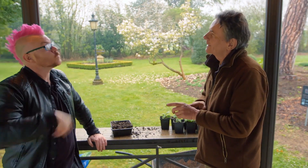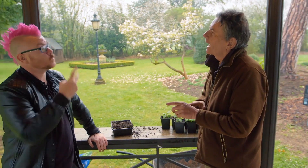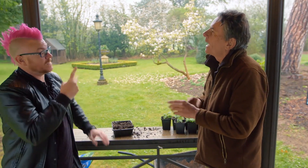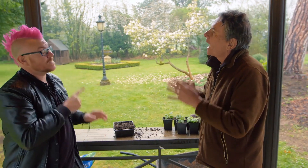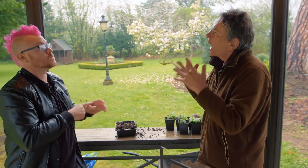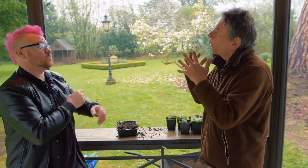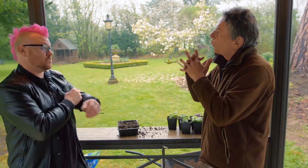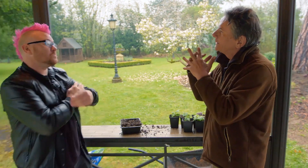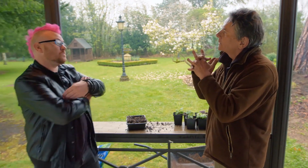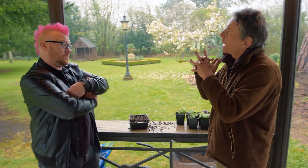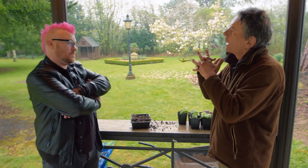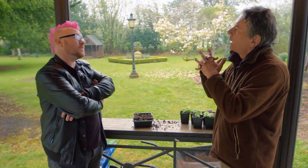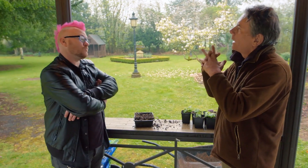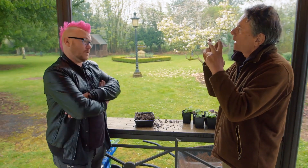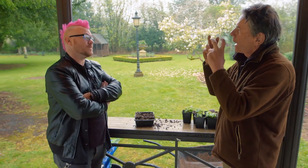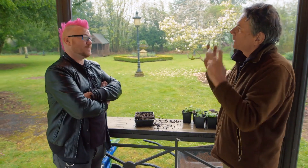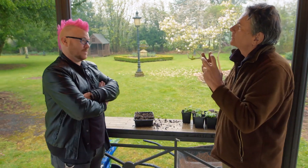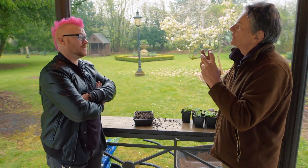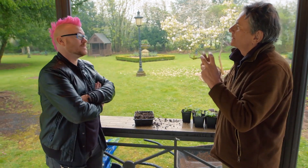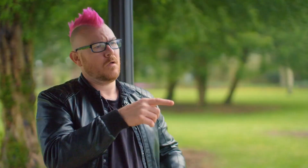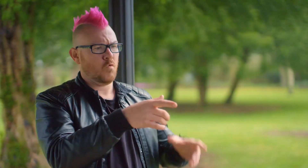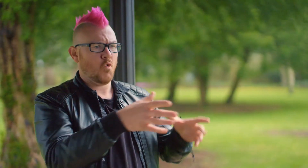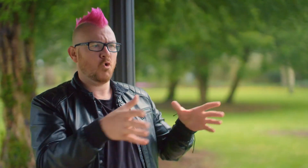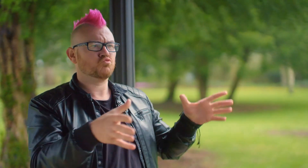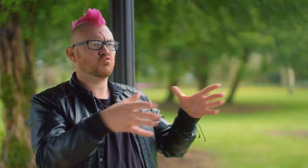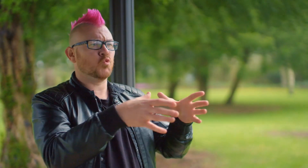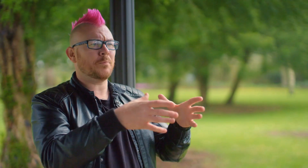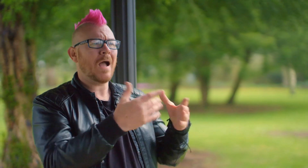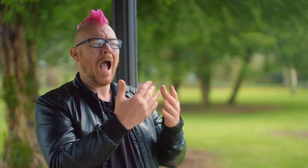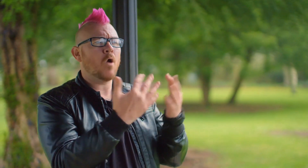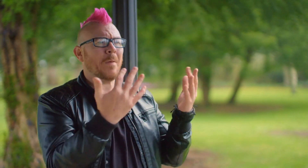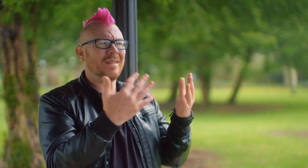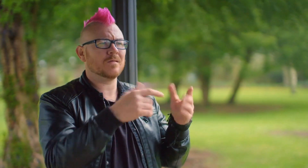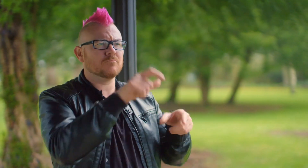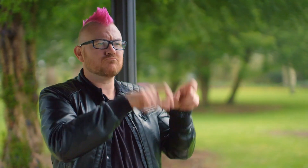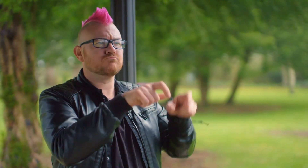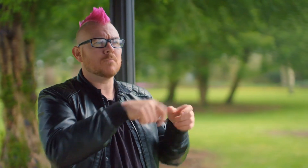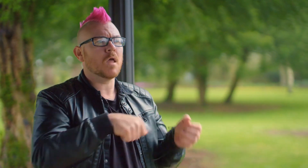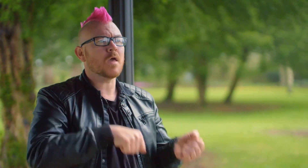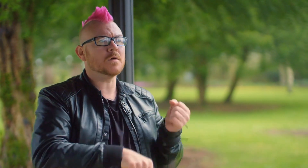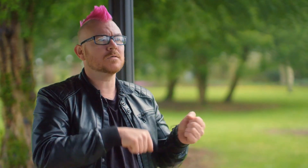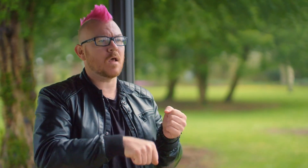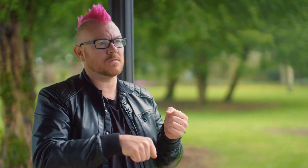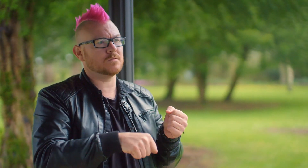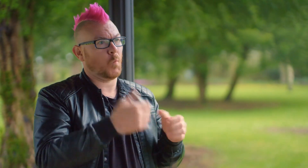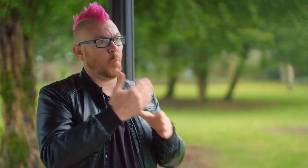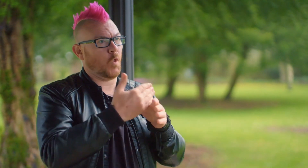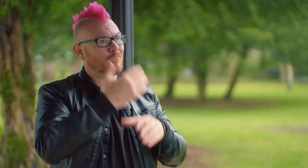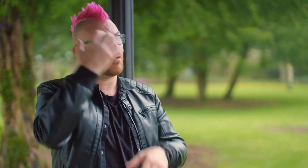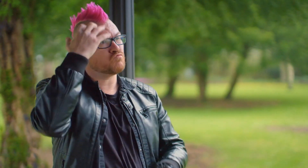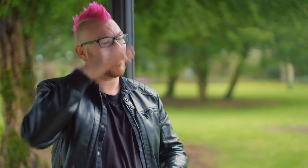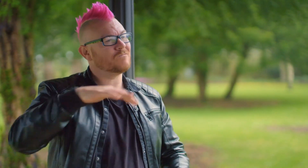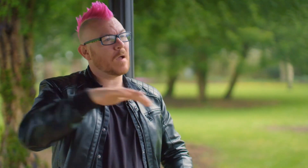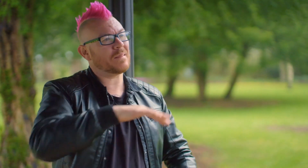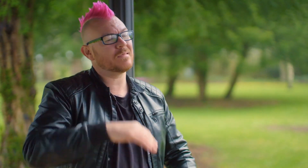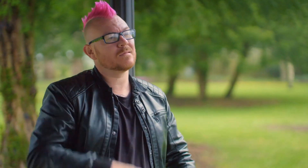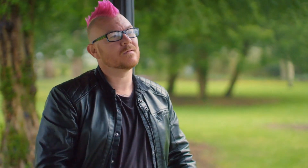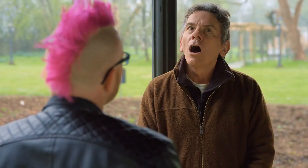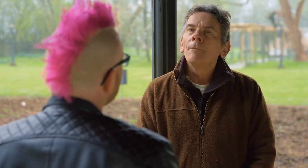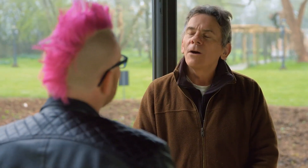2 years? At Windsor Castle. How many gardeners were there in your team when you worked for the royal family?